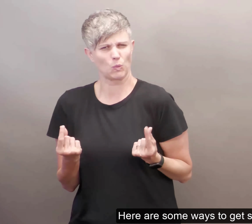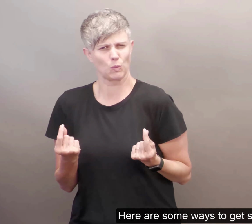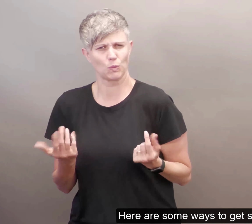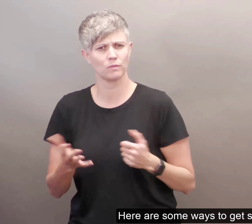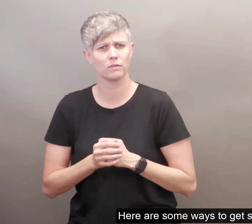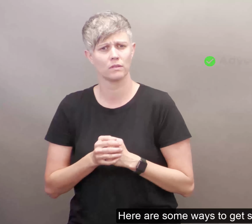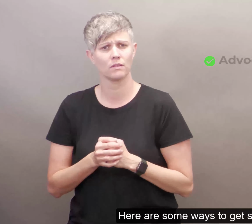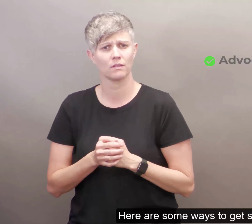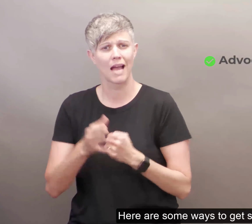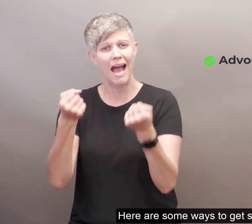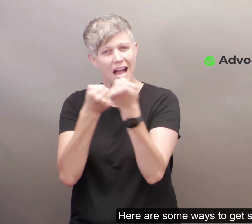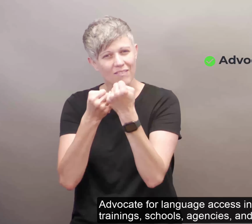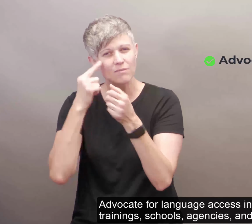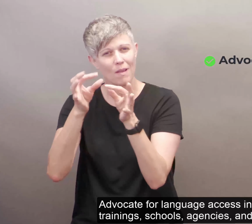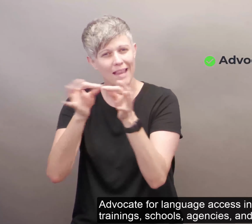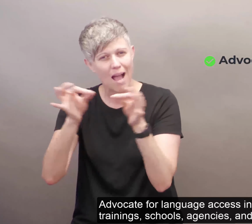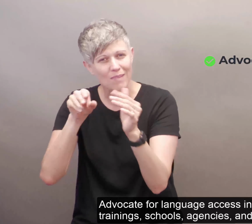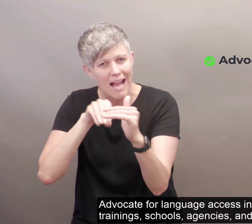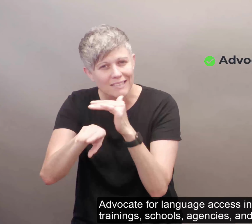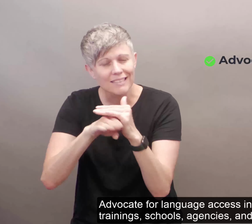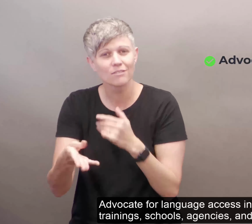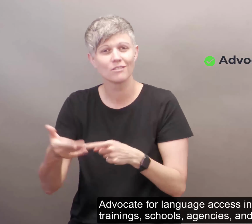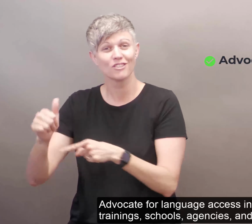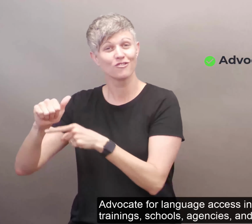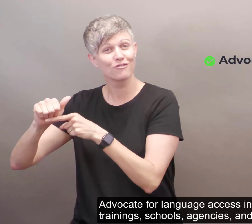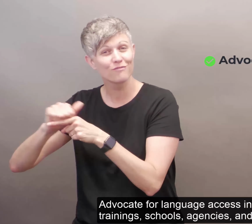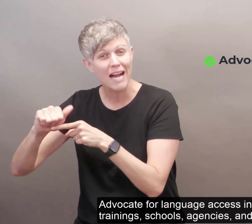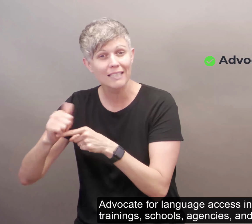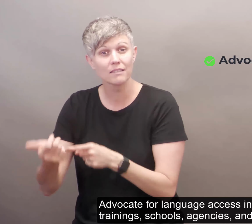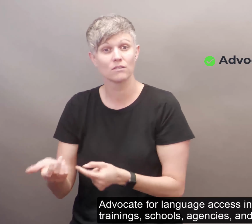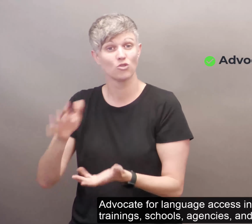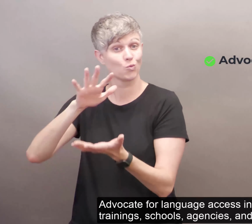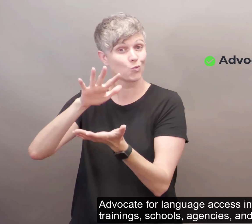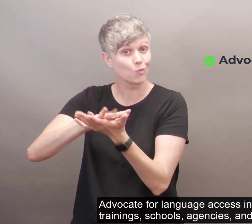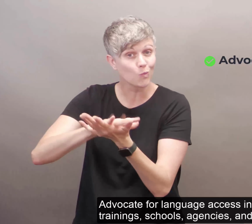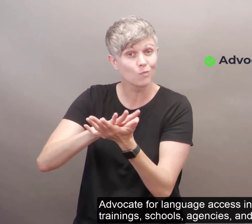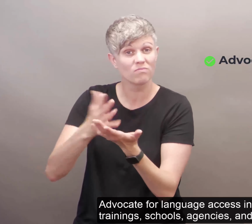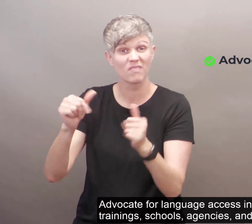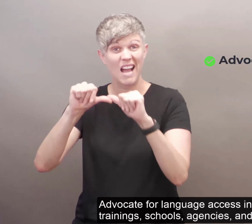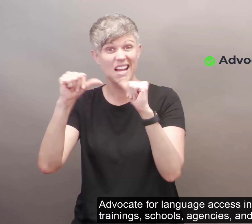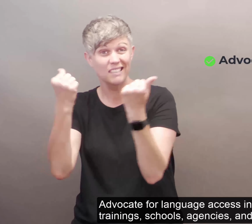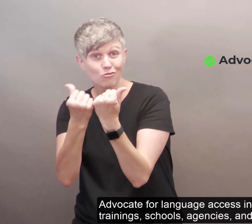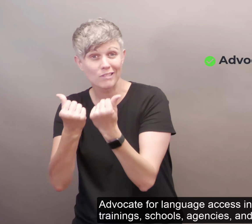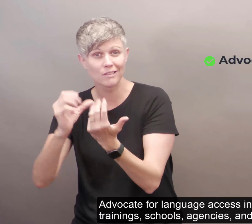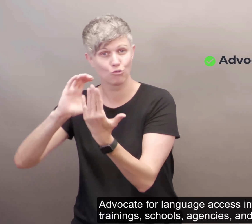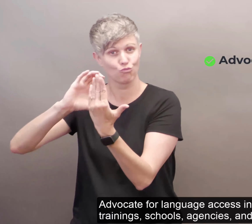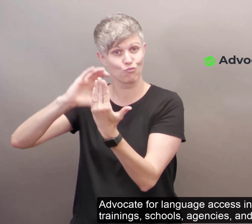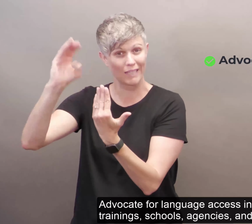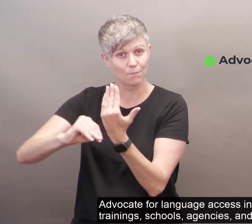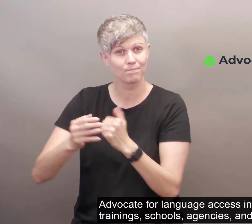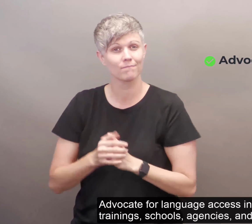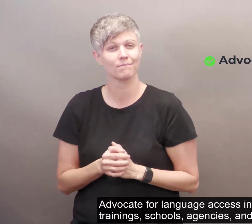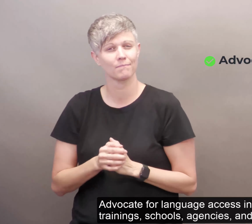Here are some ways to get started. Advocate for language access in trainings, schools, agencies, and